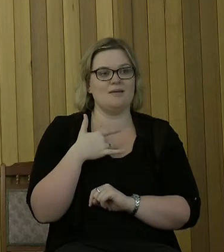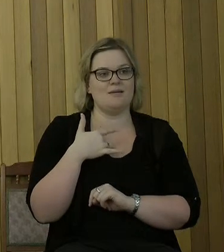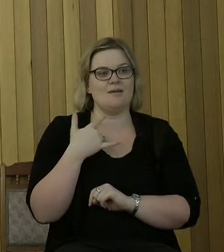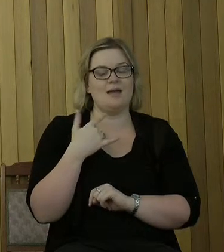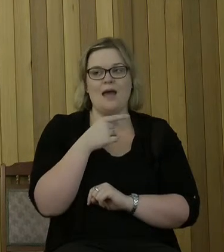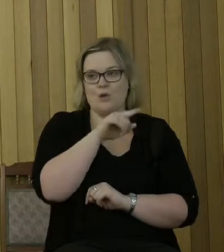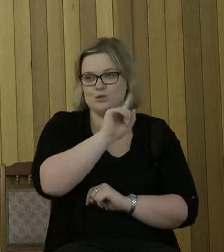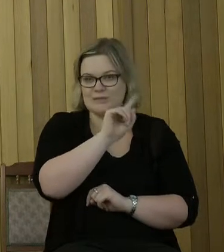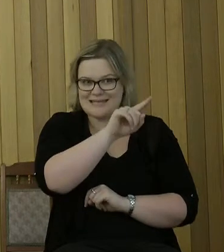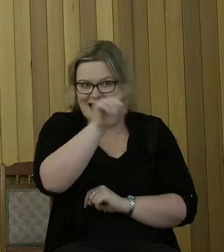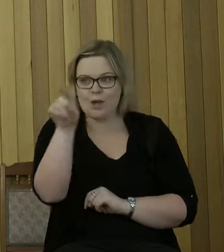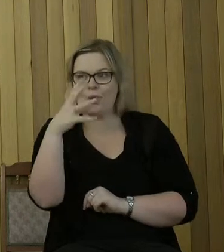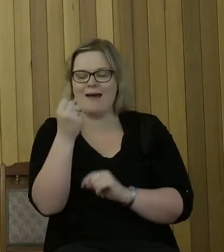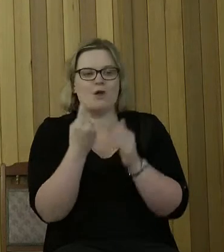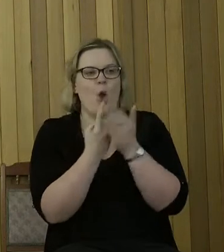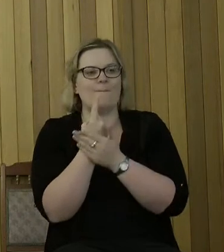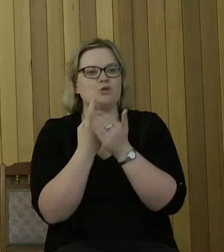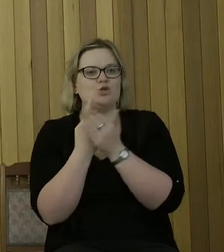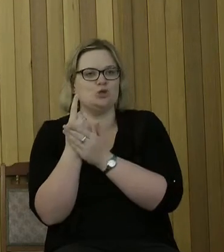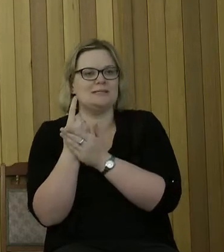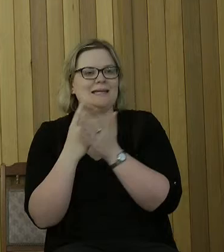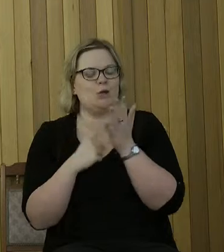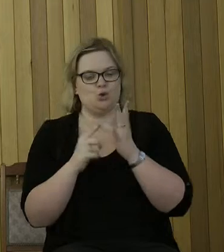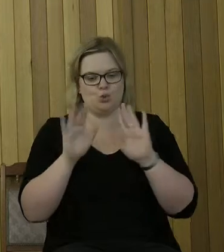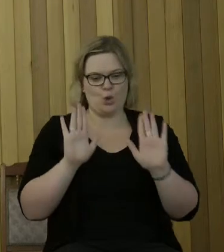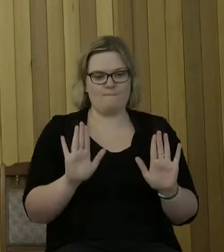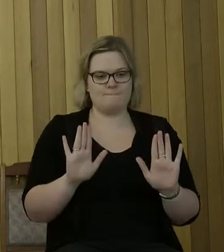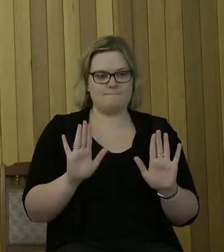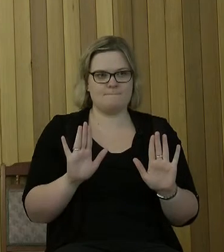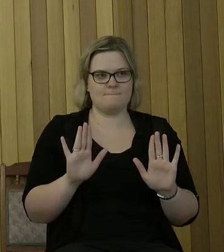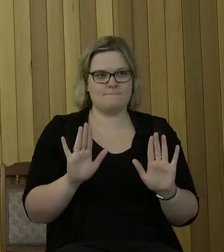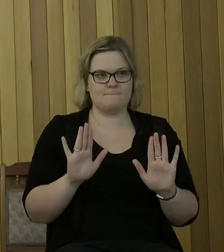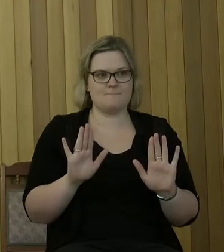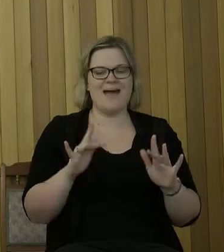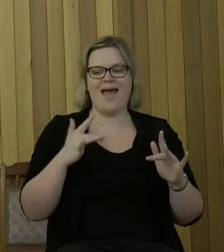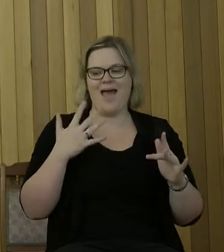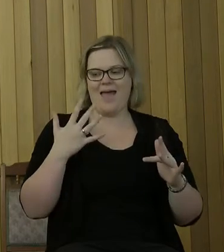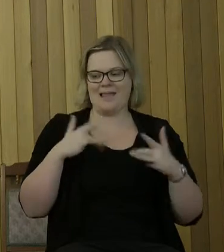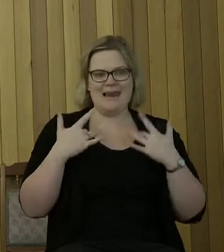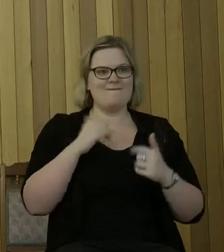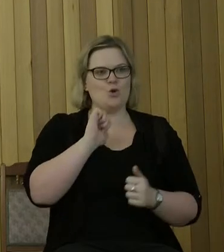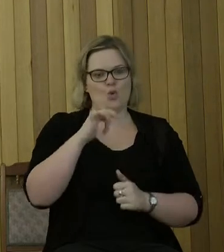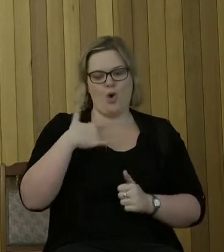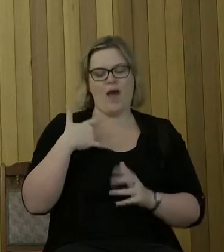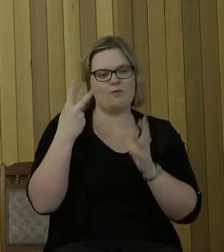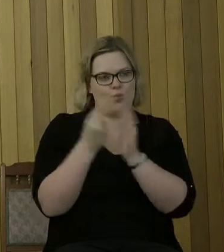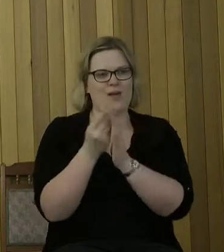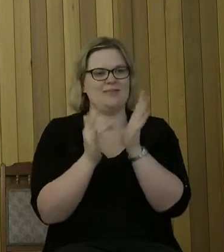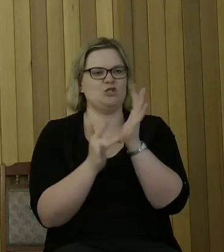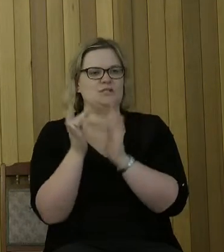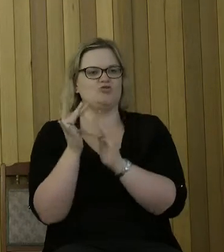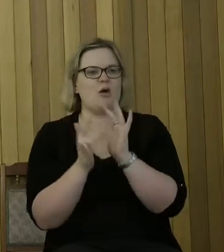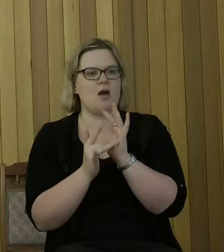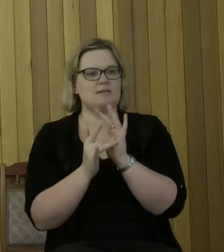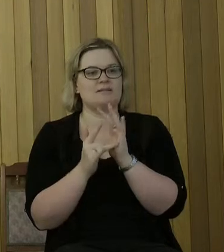And today you have the opportunity to stop and live life with Jesus Christ,